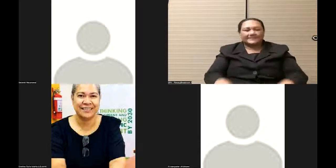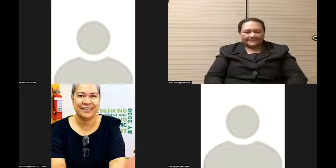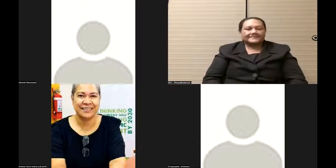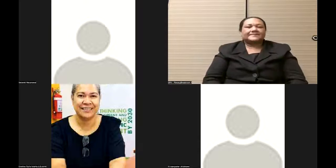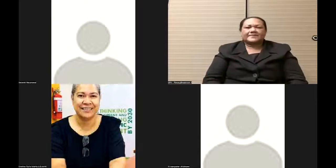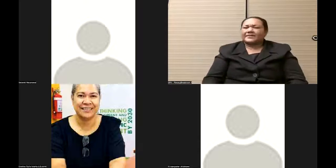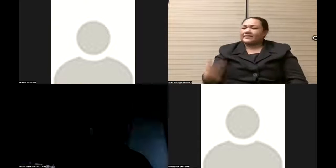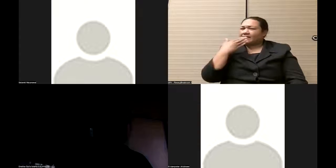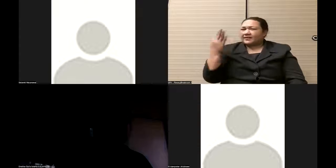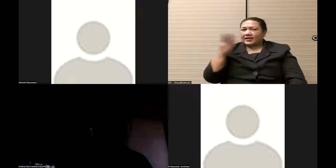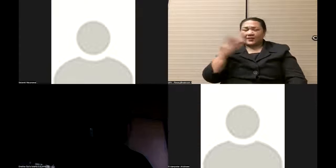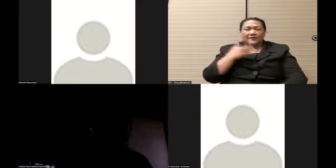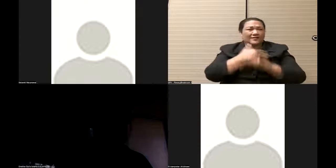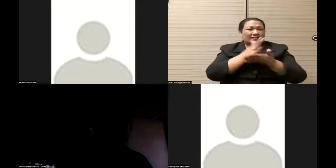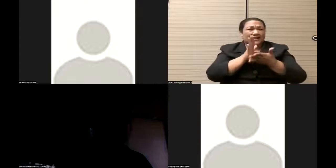UN